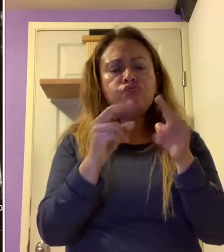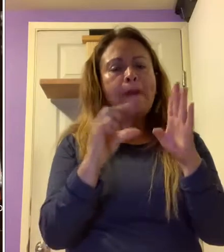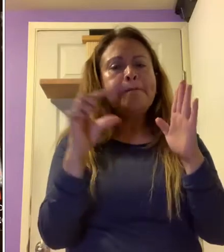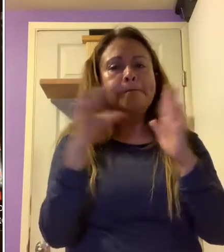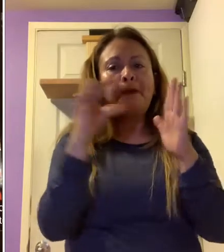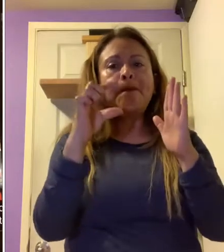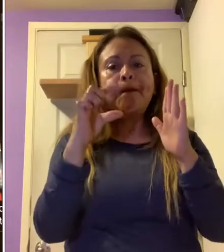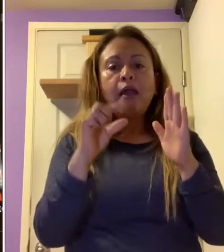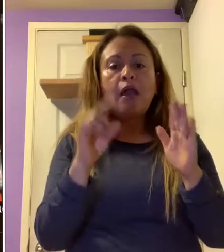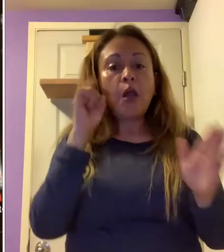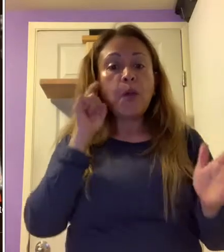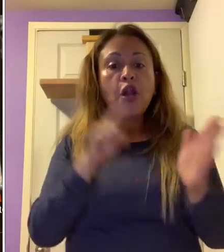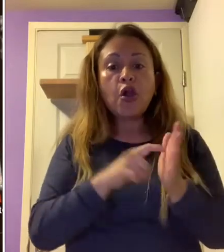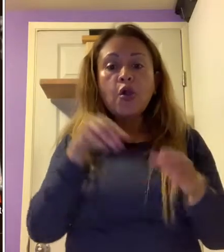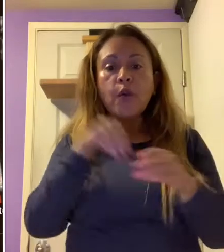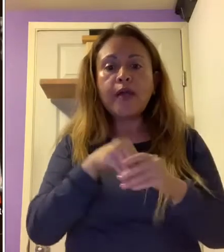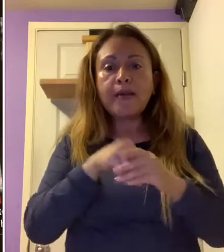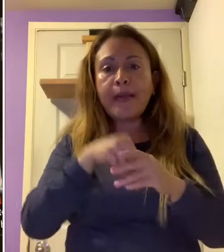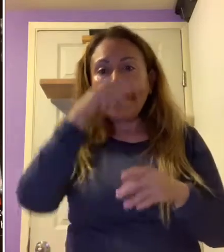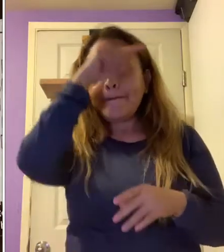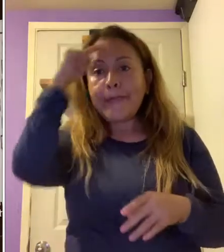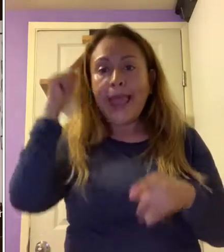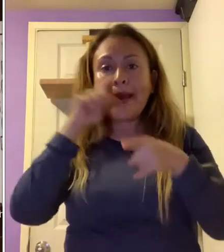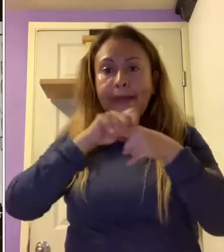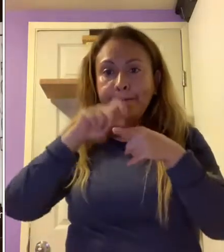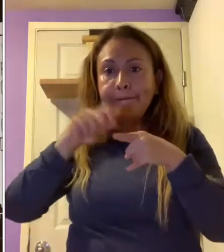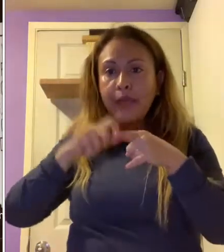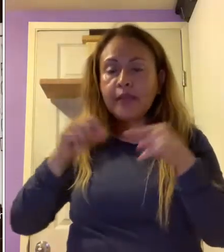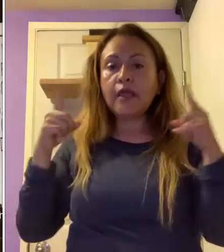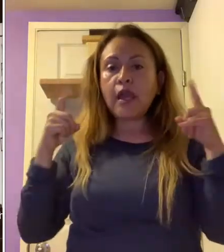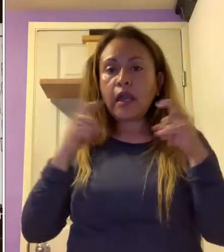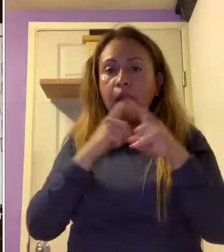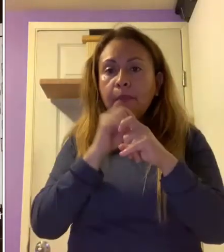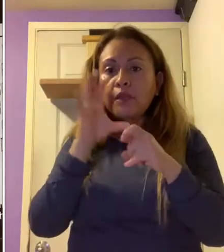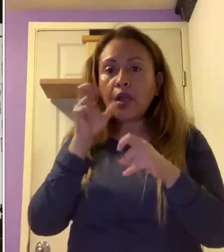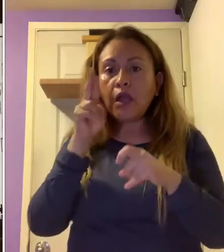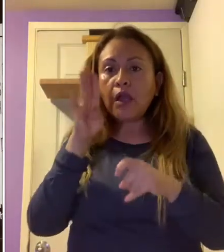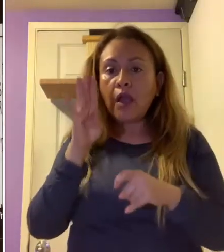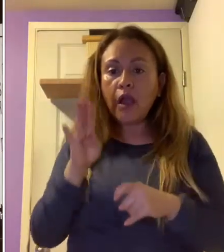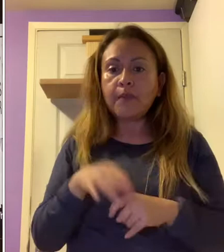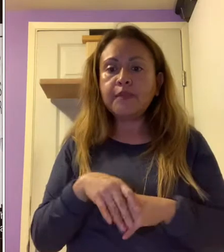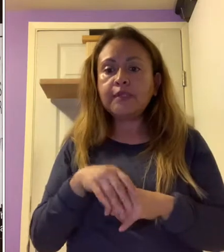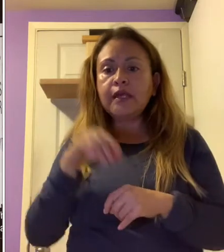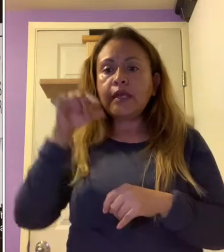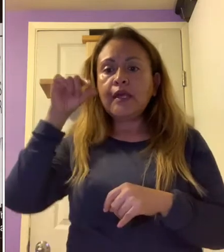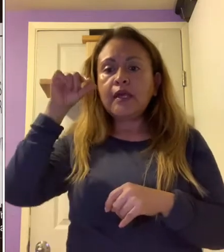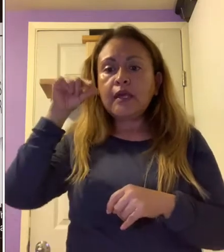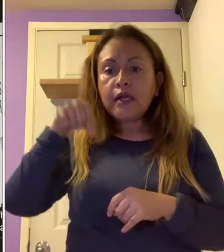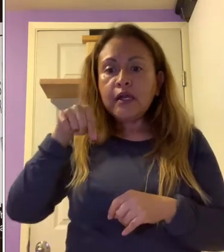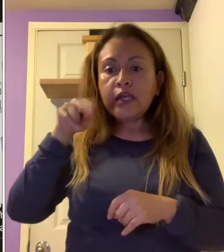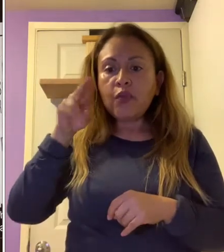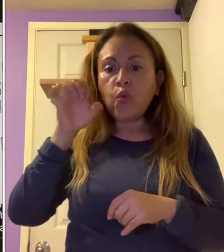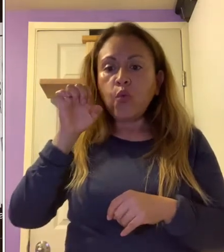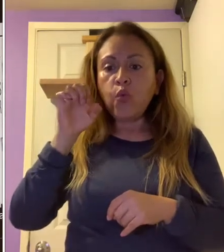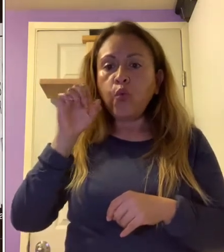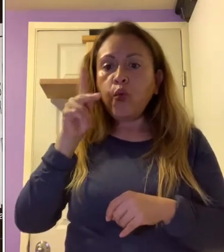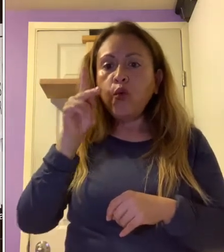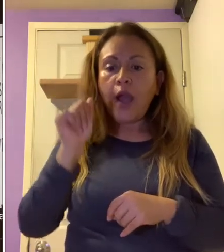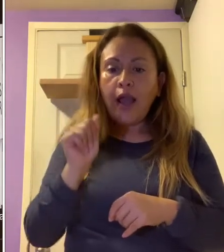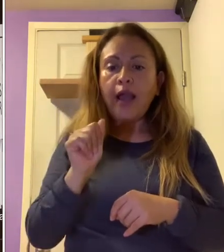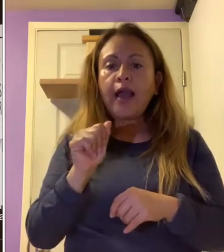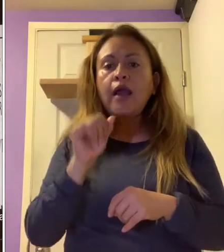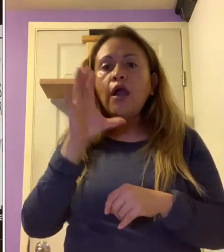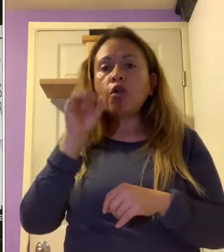list, way shorter. That's great. And we look what's in here. Black beans, complex carbs. Quinoa, complex